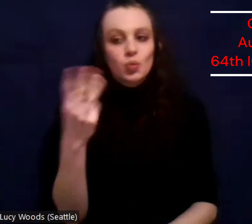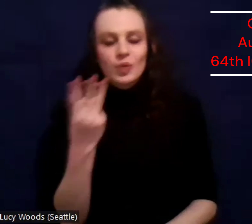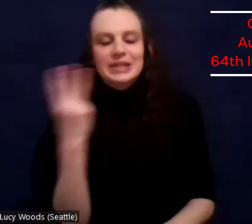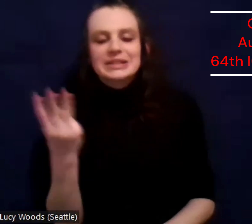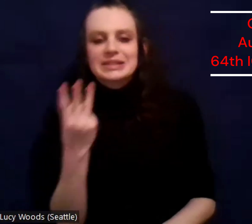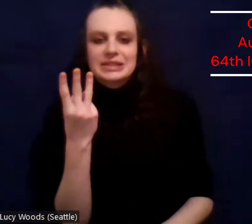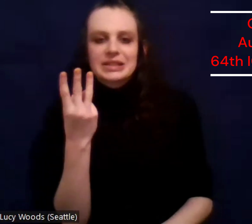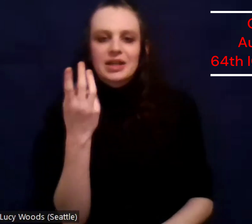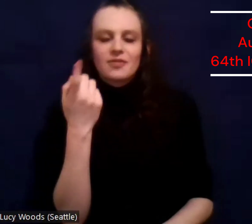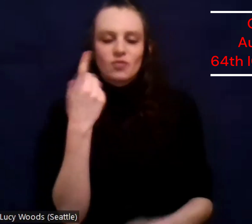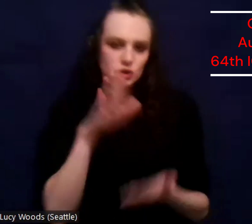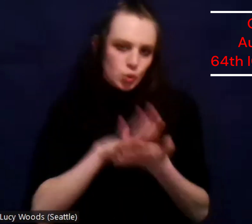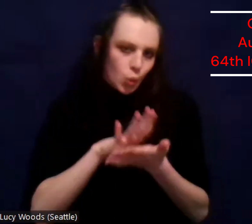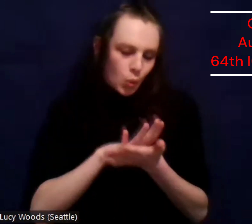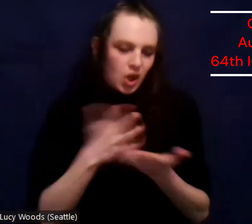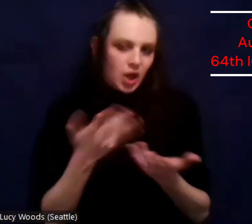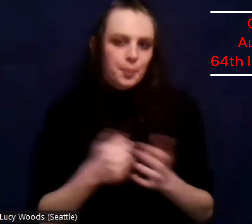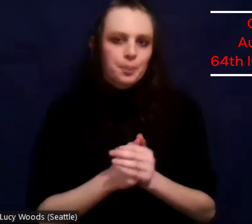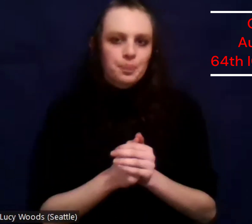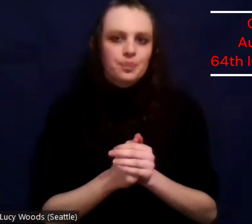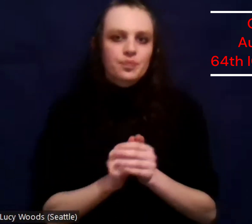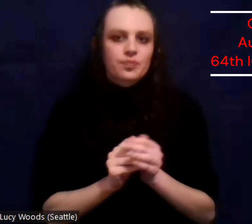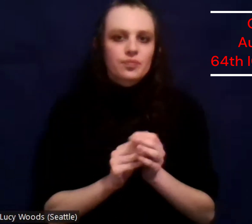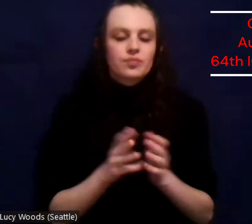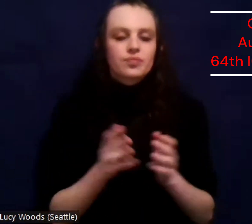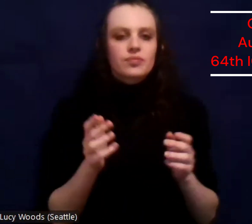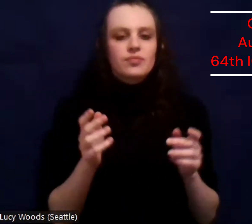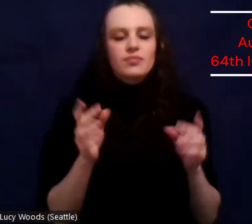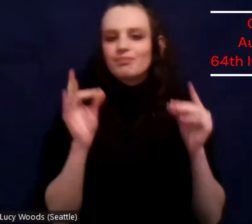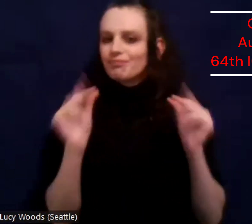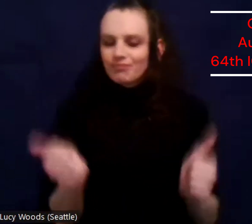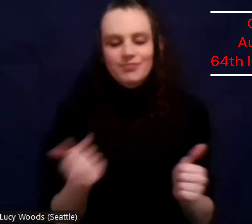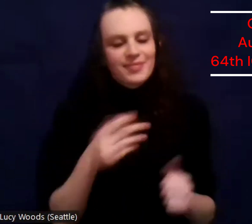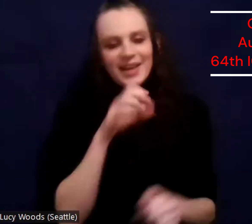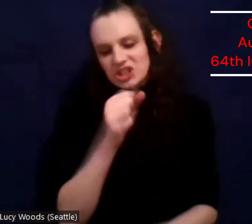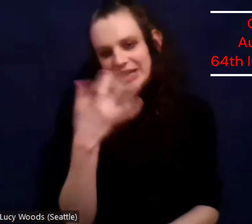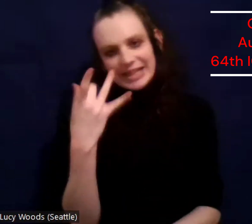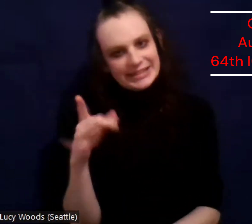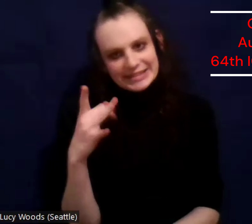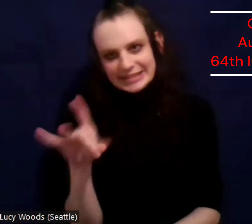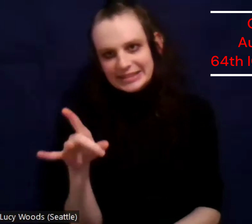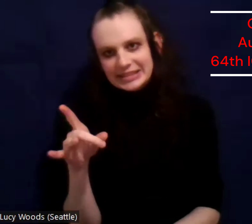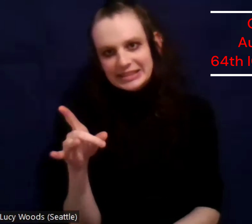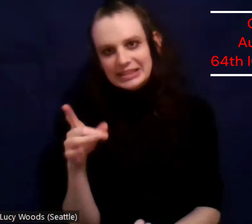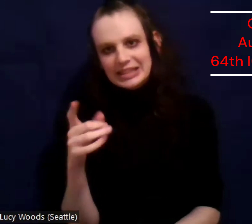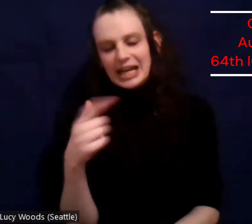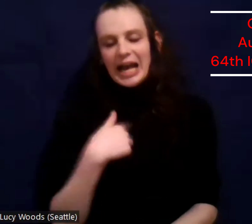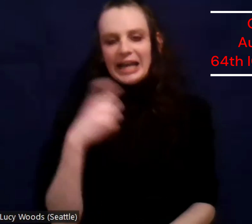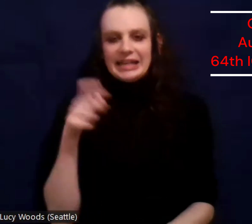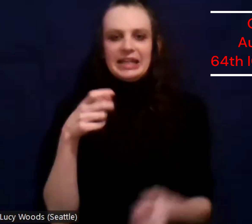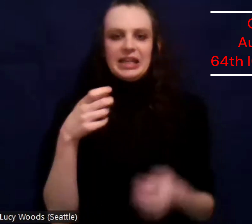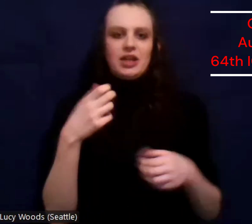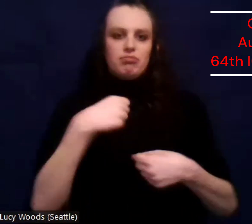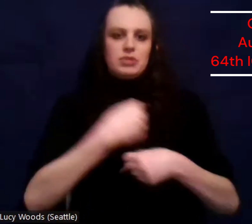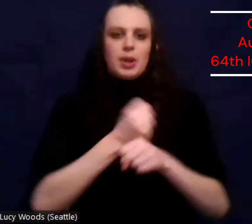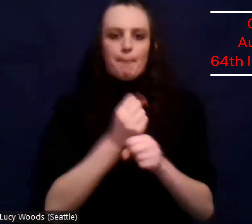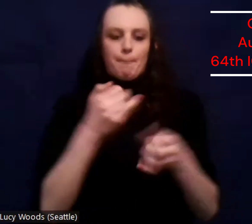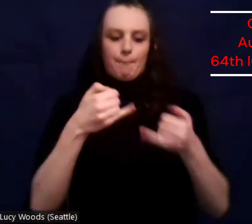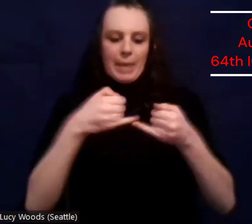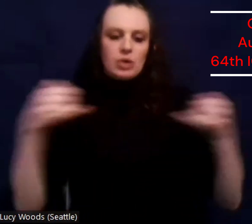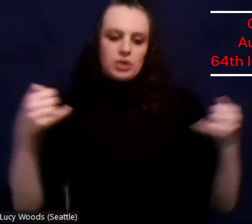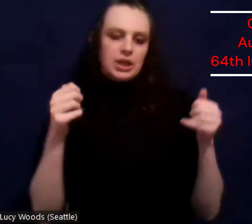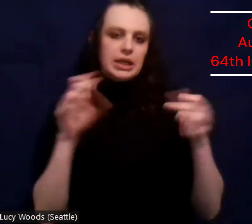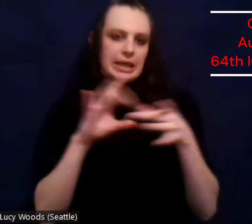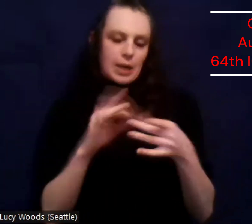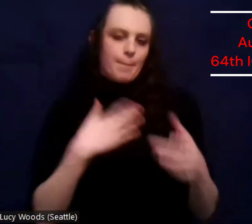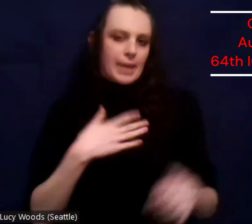And so right away, 18 years old, it's like, yo, you need to set yourself some boundaries. And